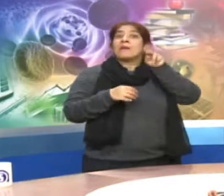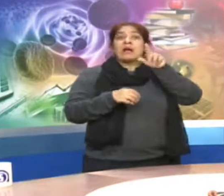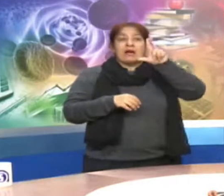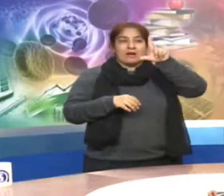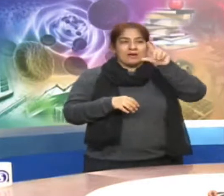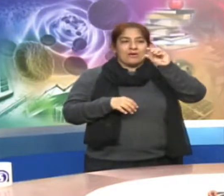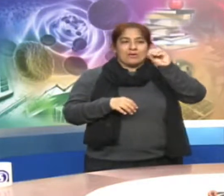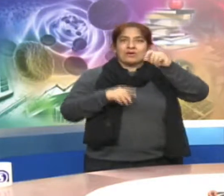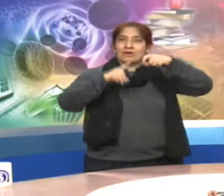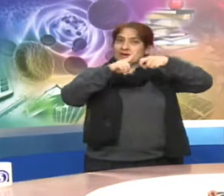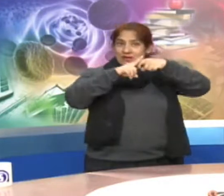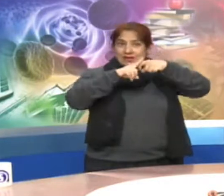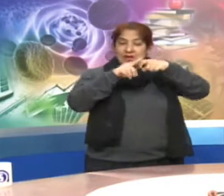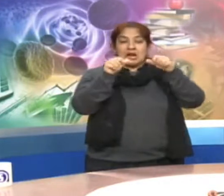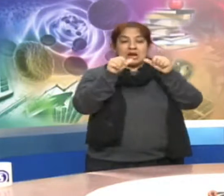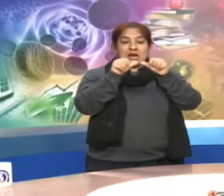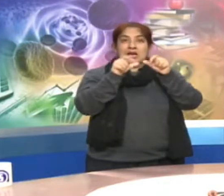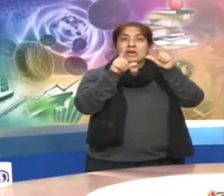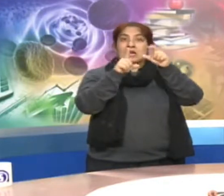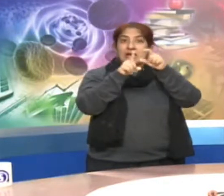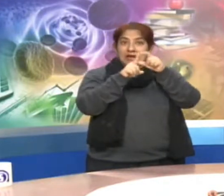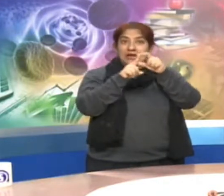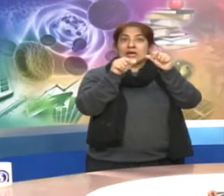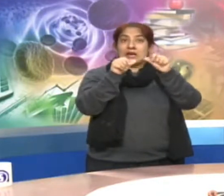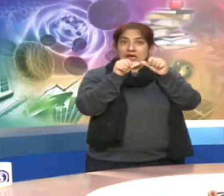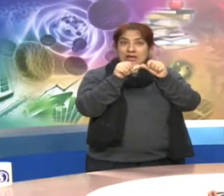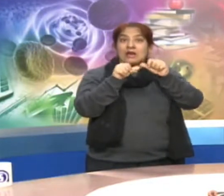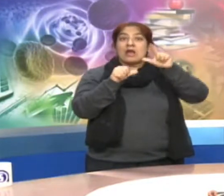When you go to the LOK Adalat